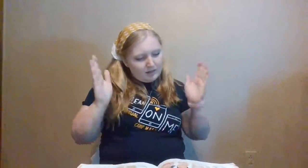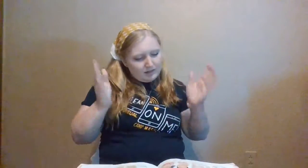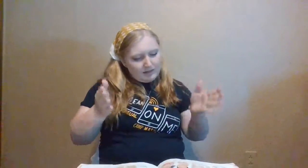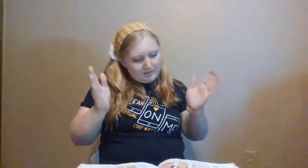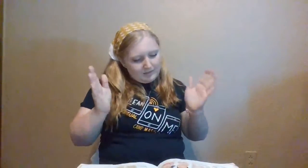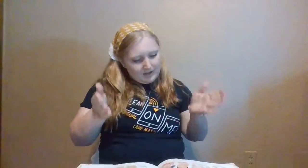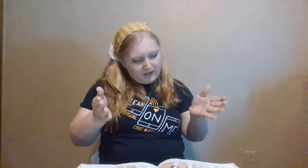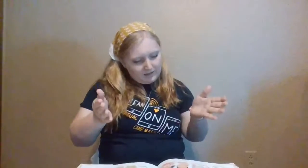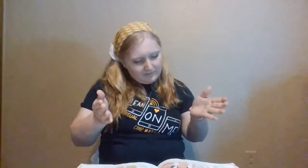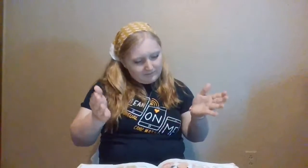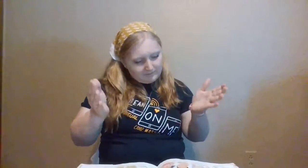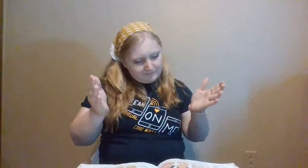Let me